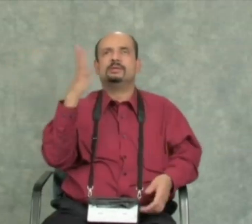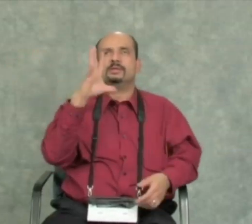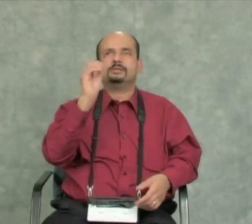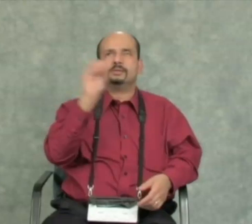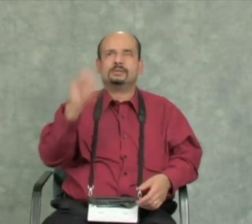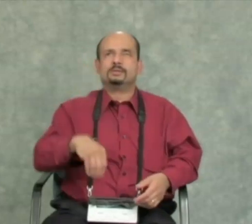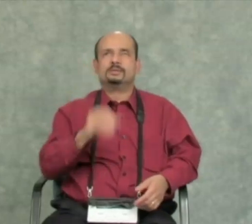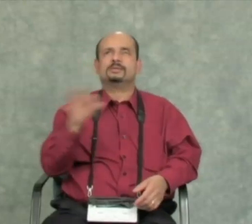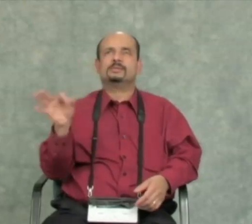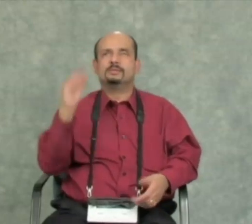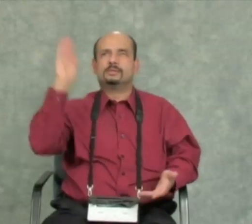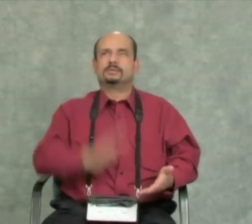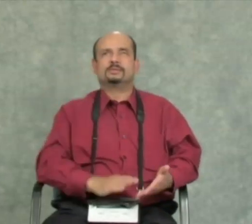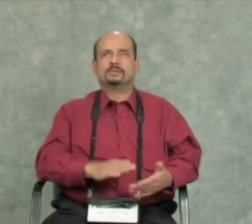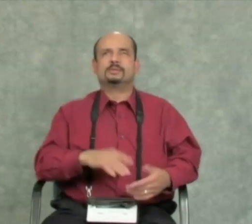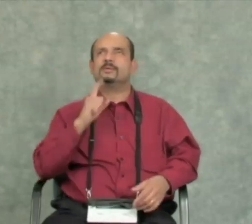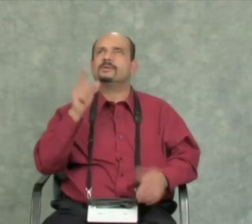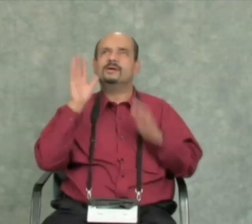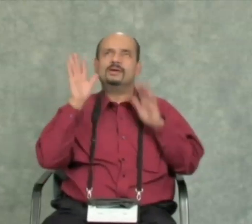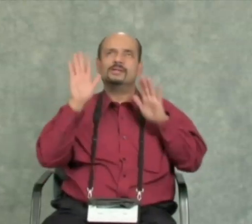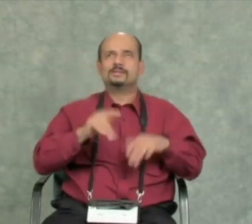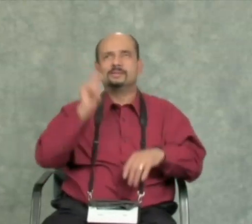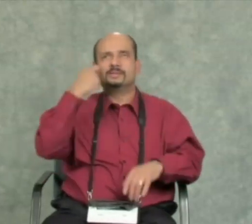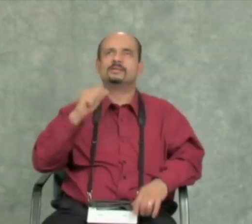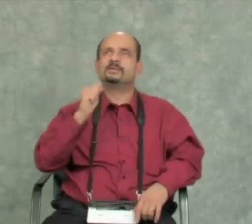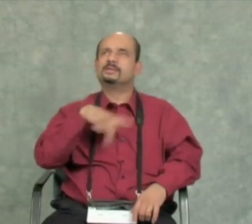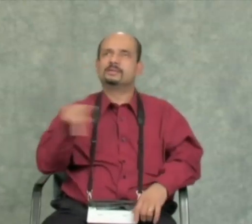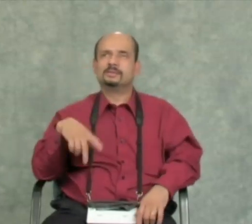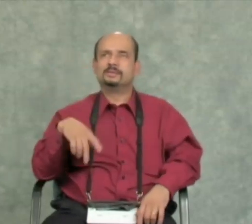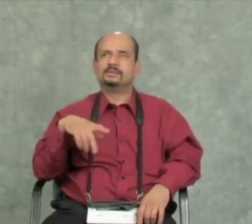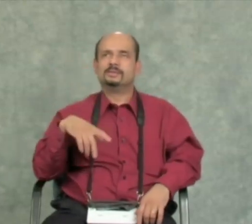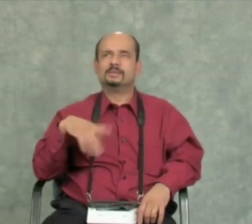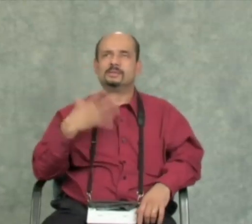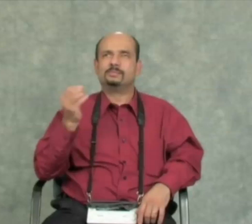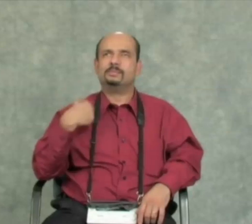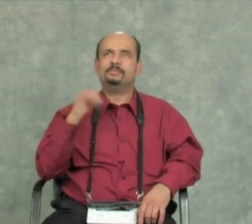So that way I can go to the store and get 50% off, which is fantastic.